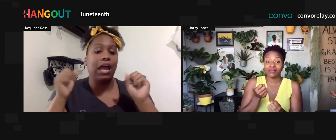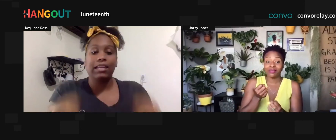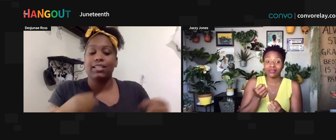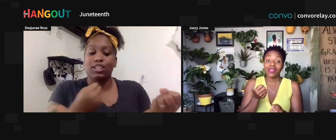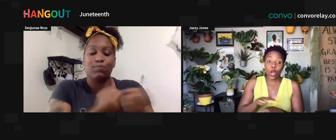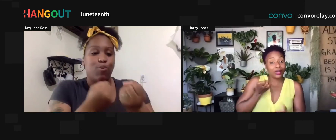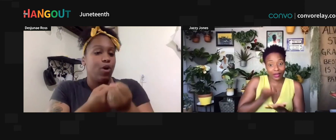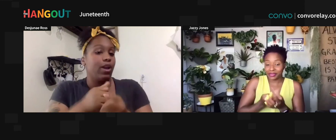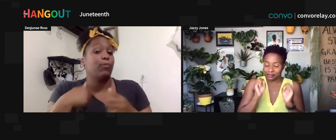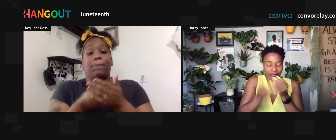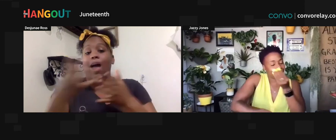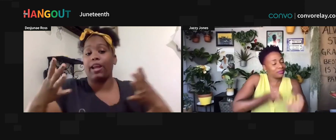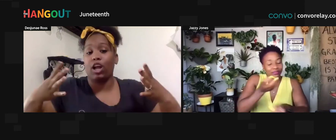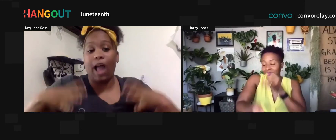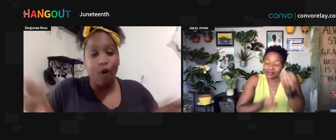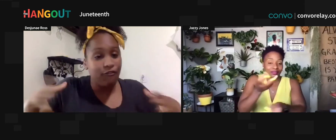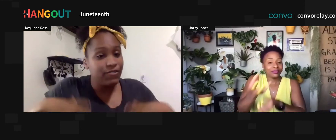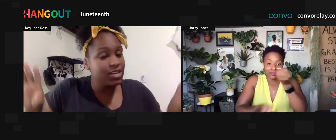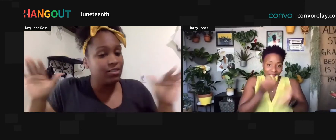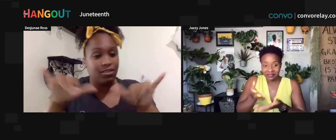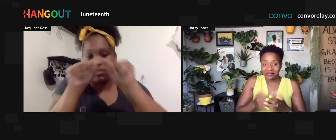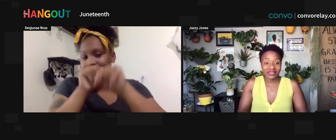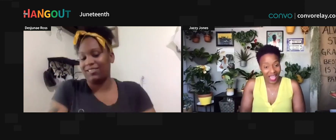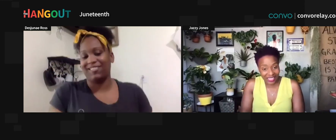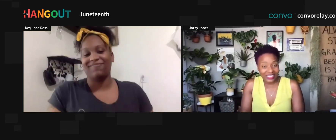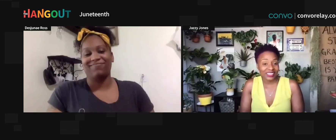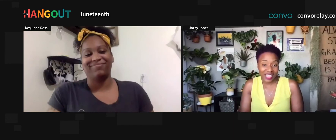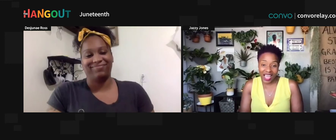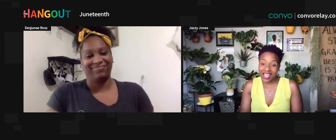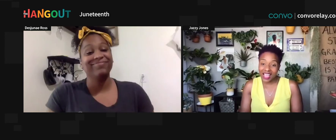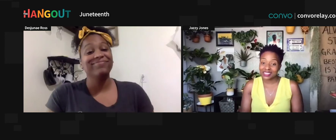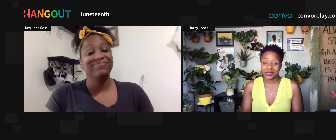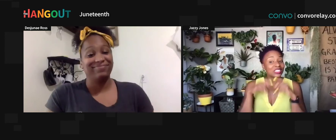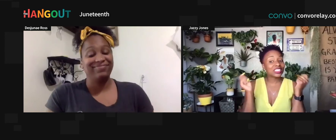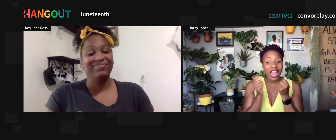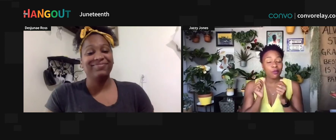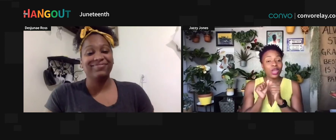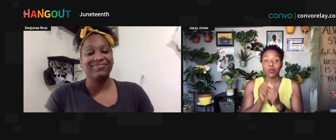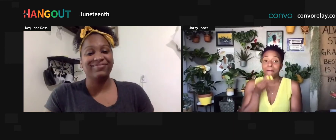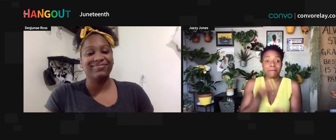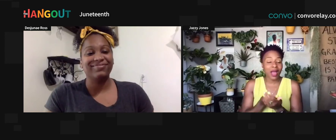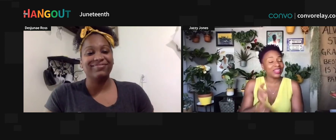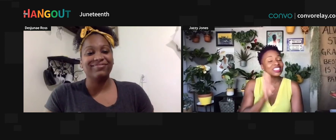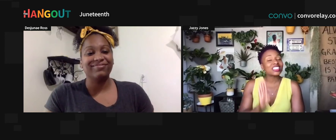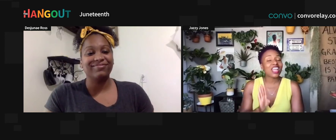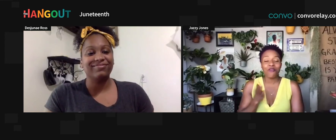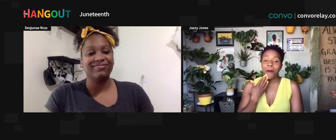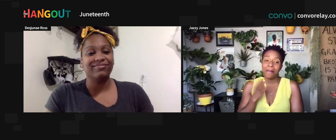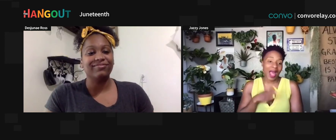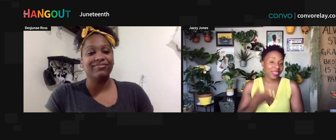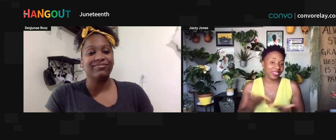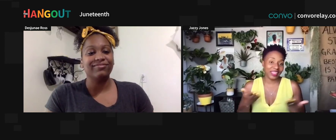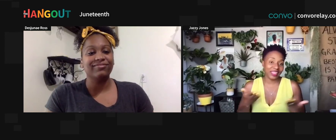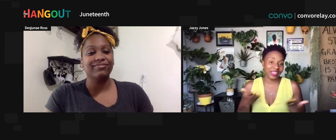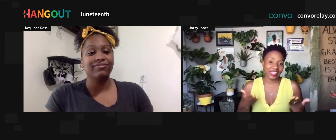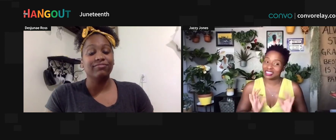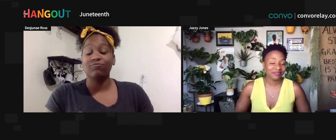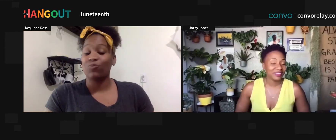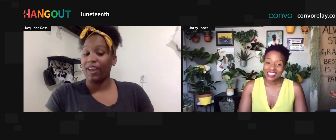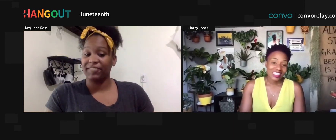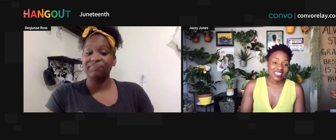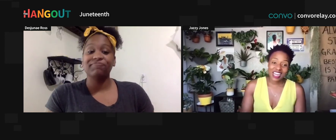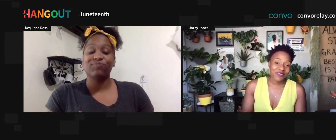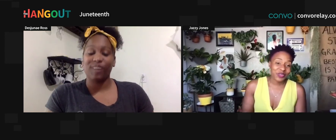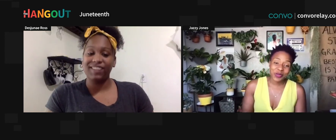support them, support all of these institutions that have supported us. I'm bringing all my cash and I'm trying to buy all the